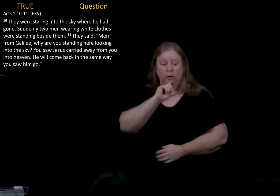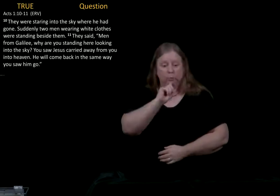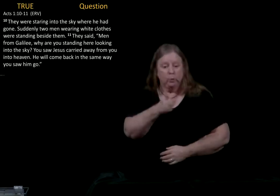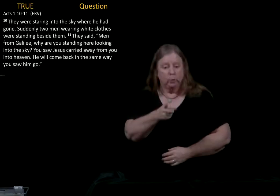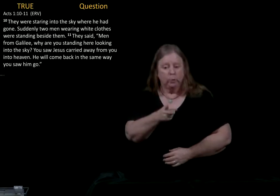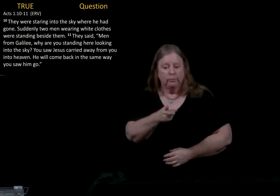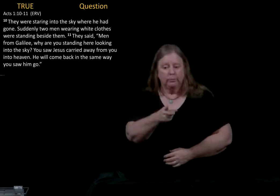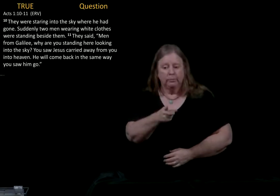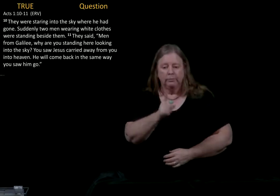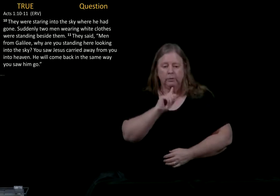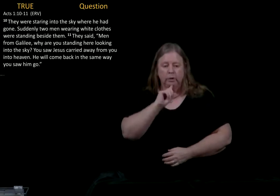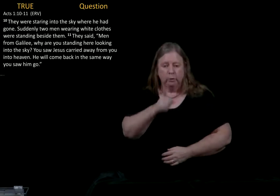It's true.